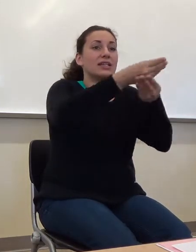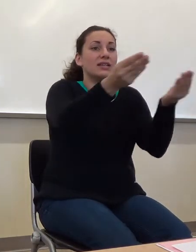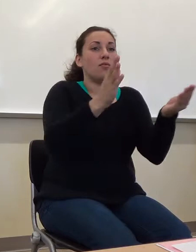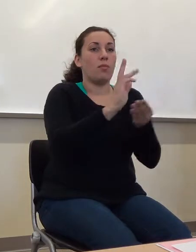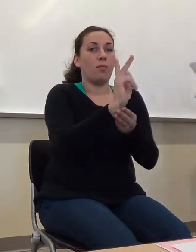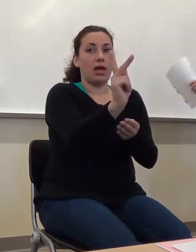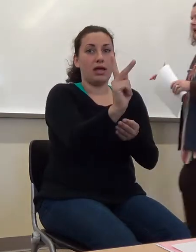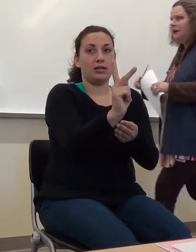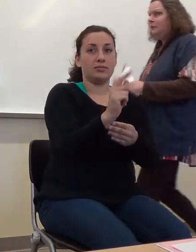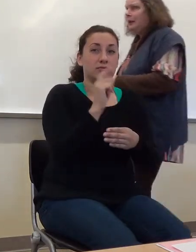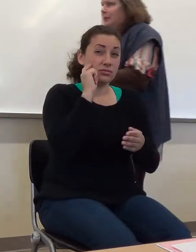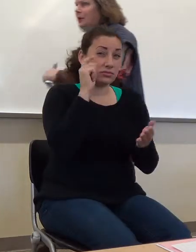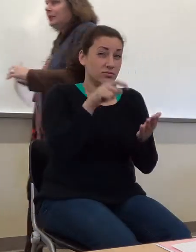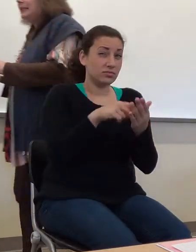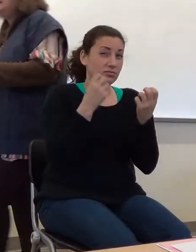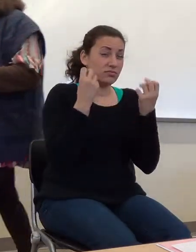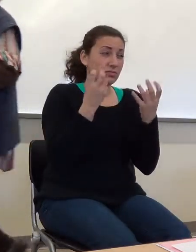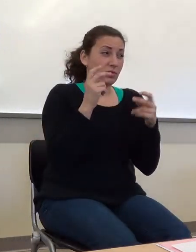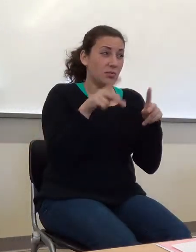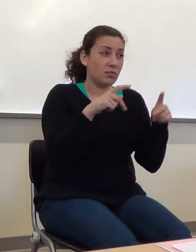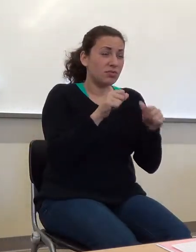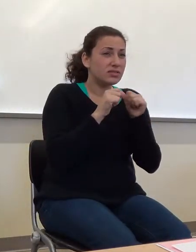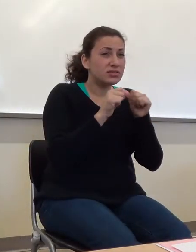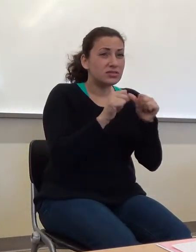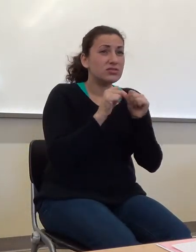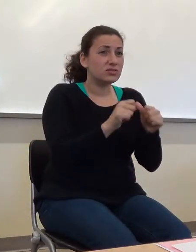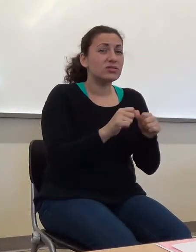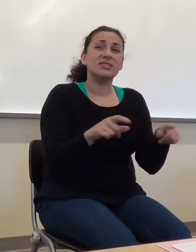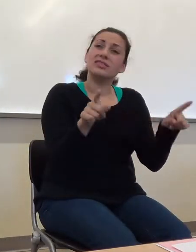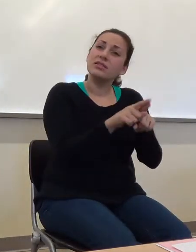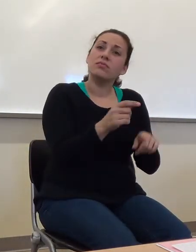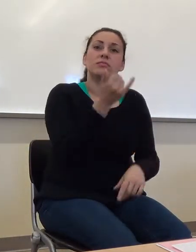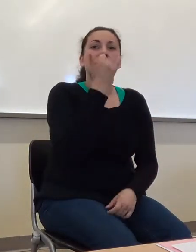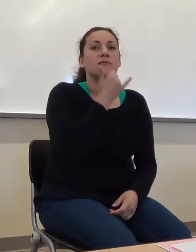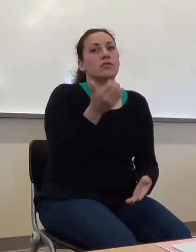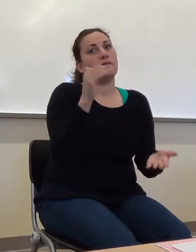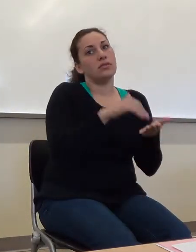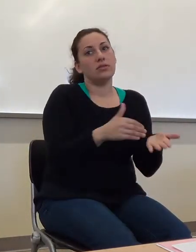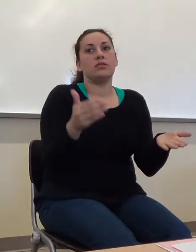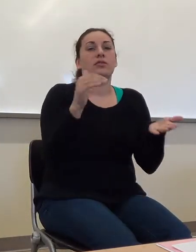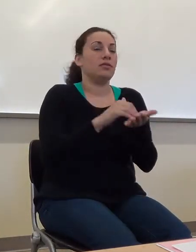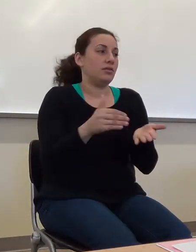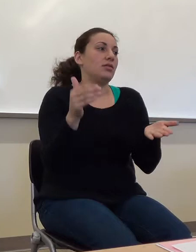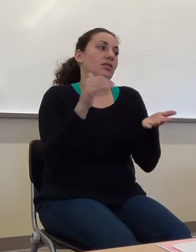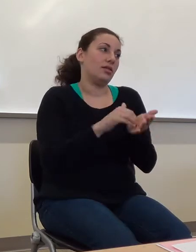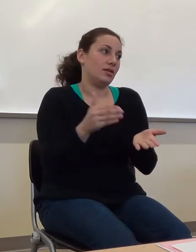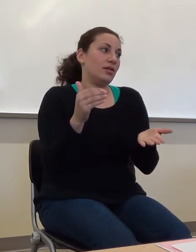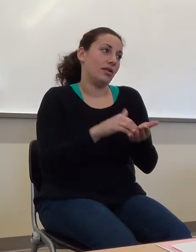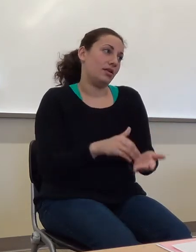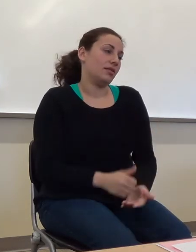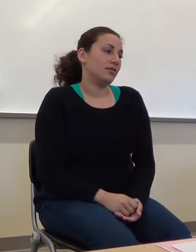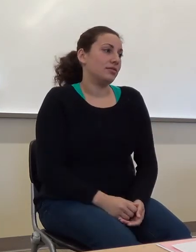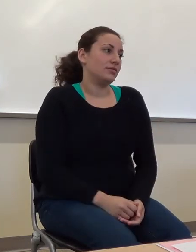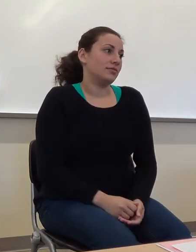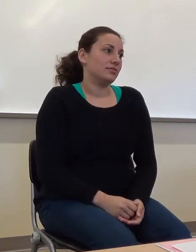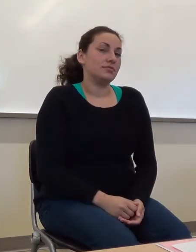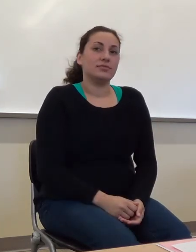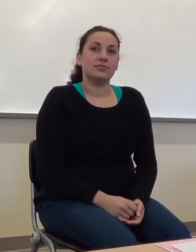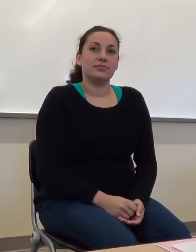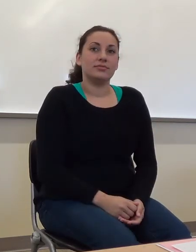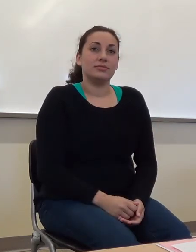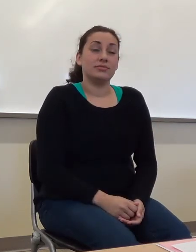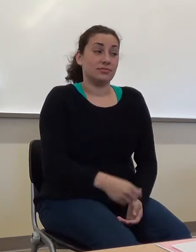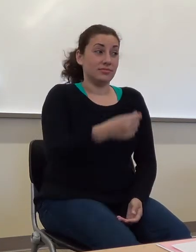I'm noticing that a lot of people are continuing to make the same mistakes over and over again. And my